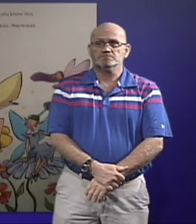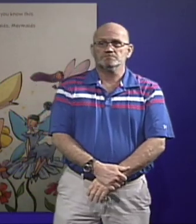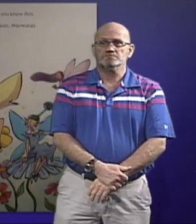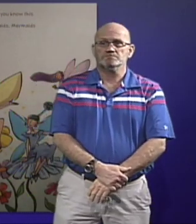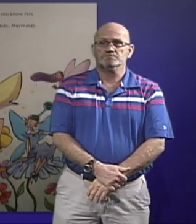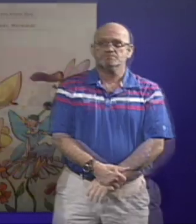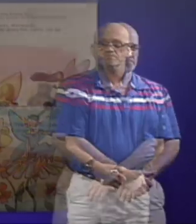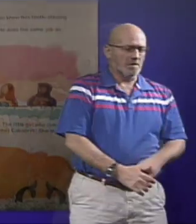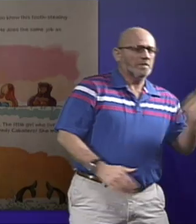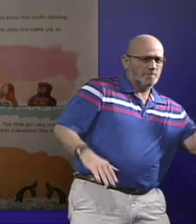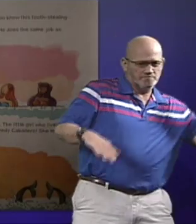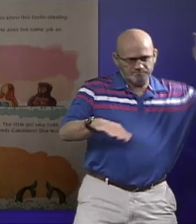him.